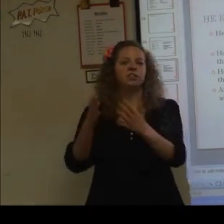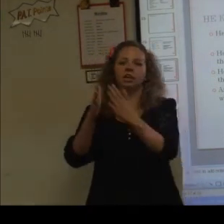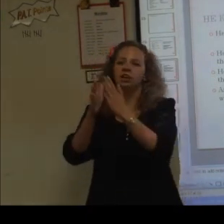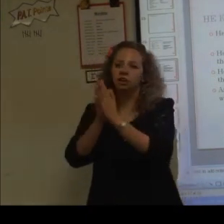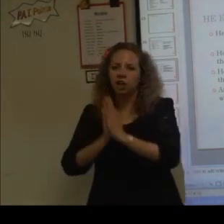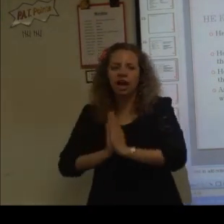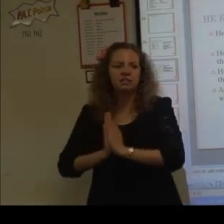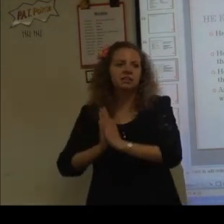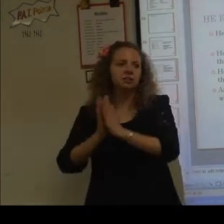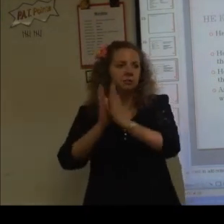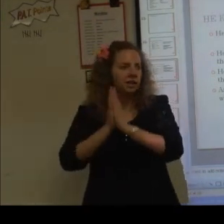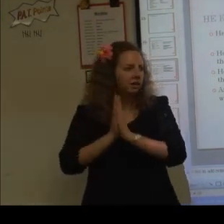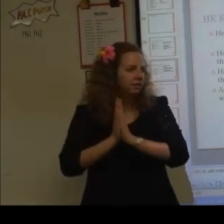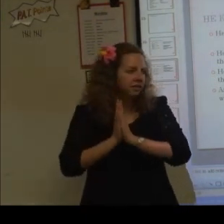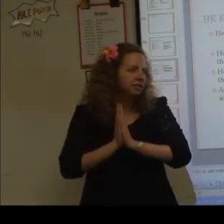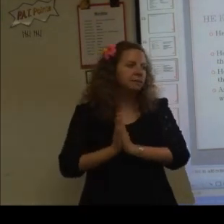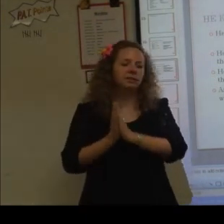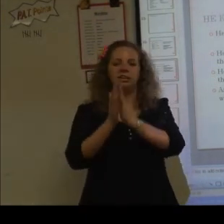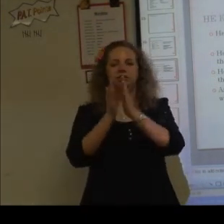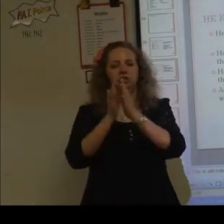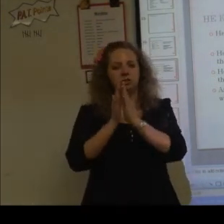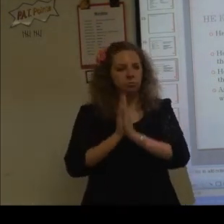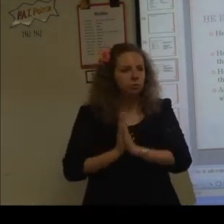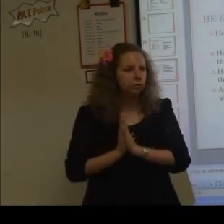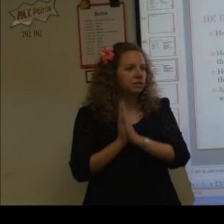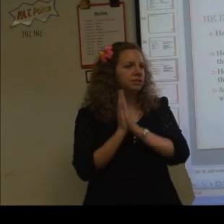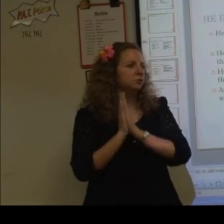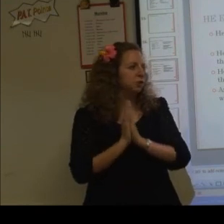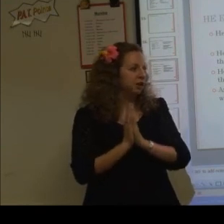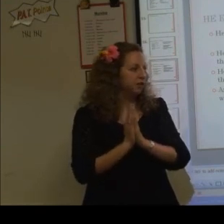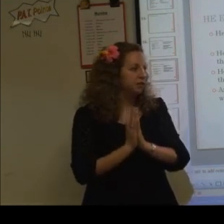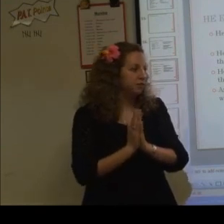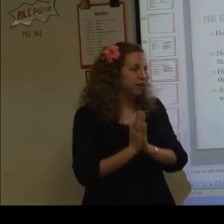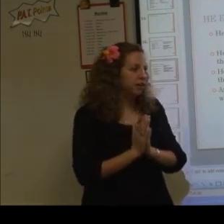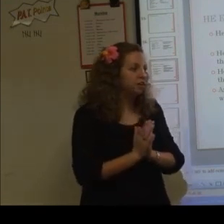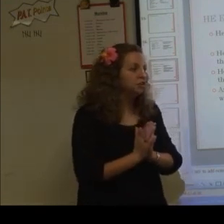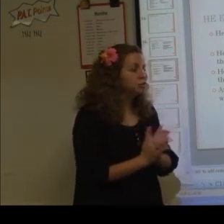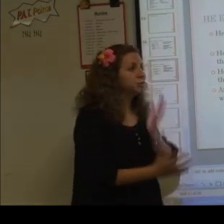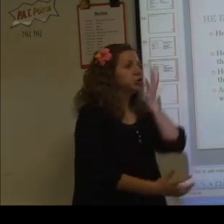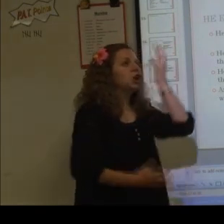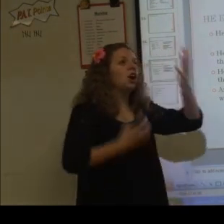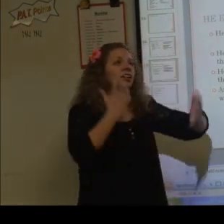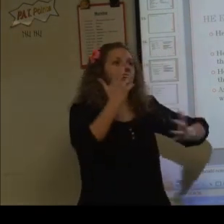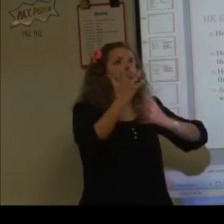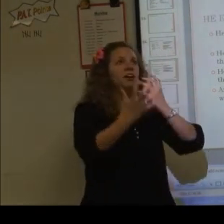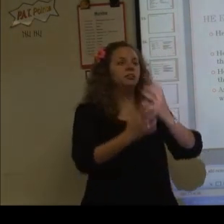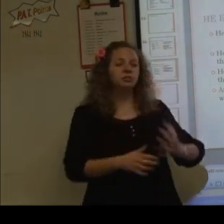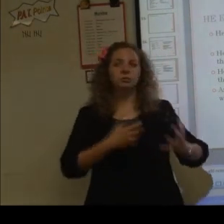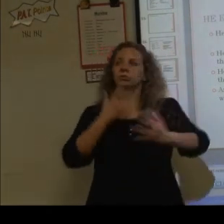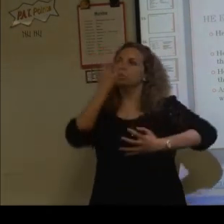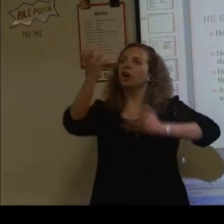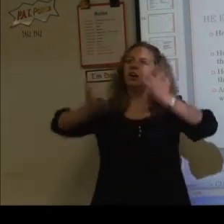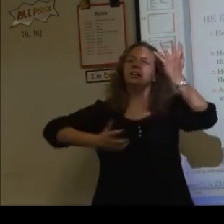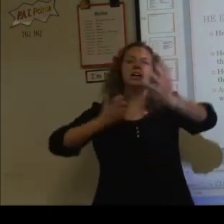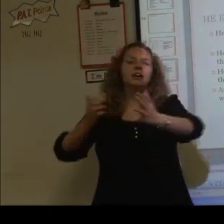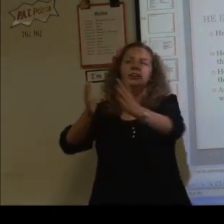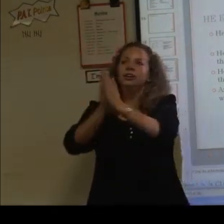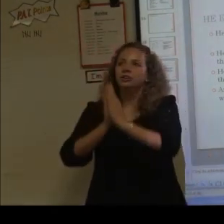God, like you're asking, you're making supplication or requesting or praying. Okay, so when you're calling out,